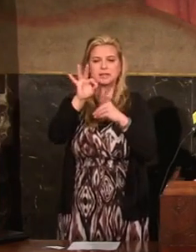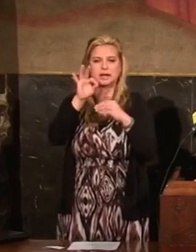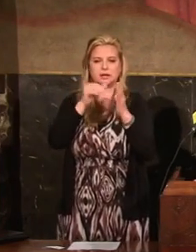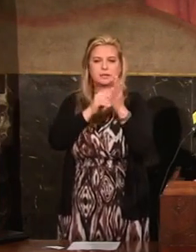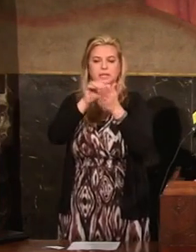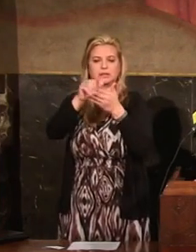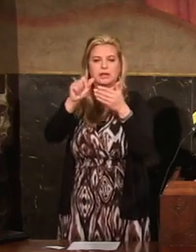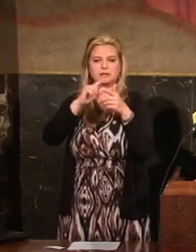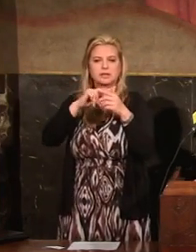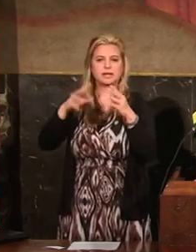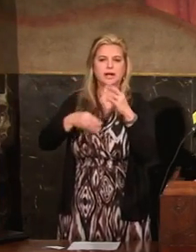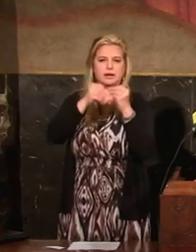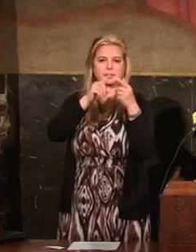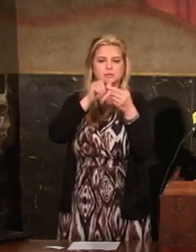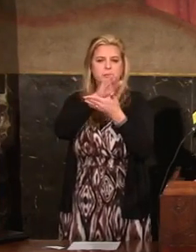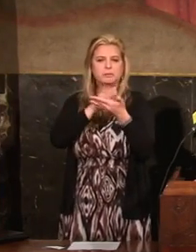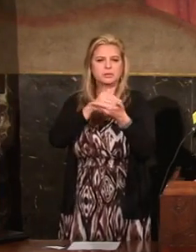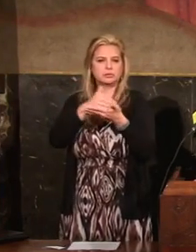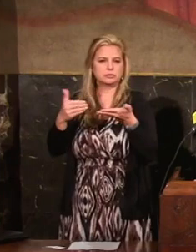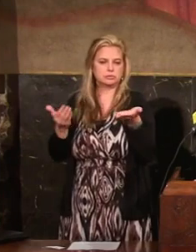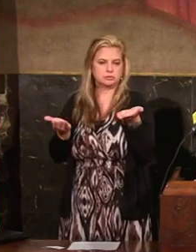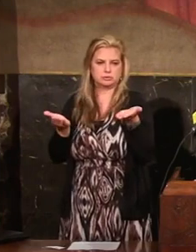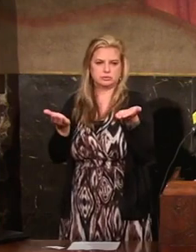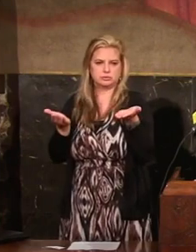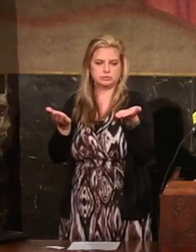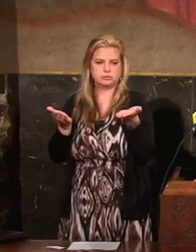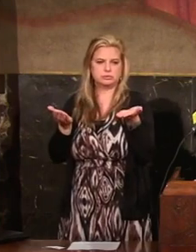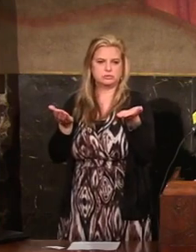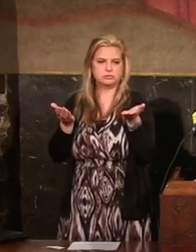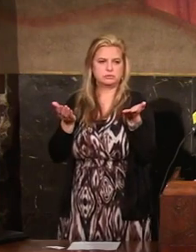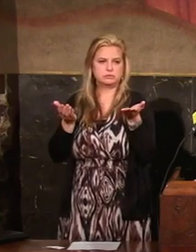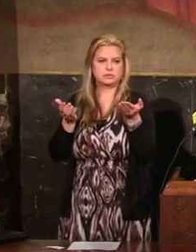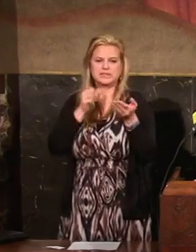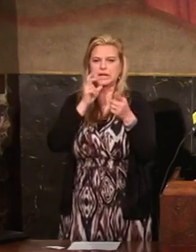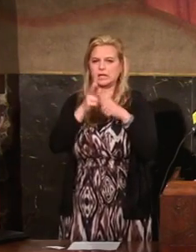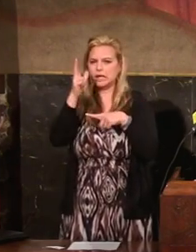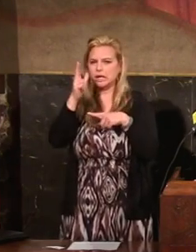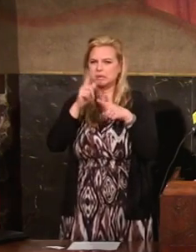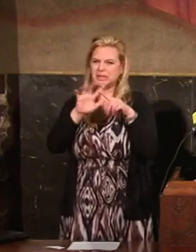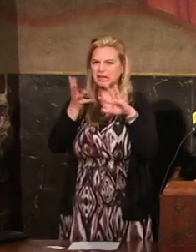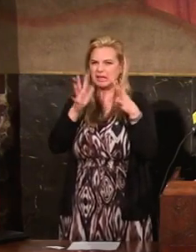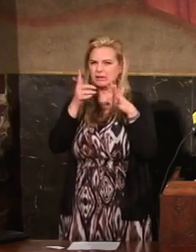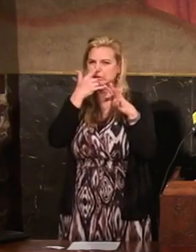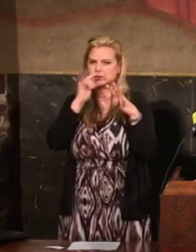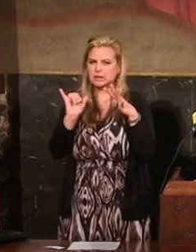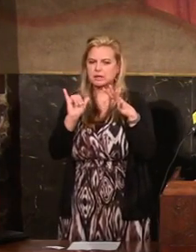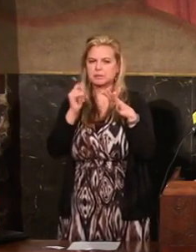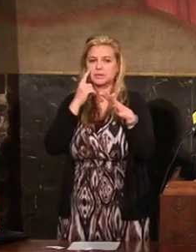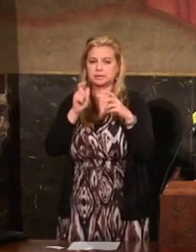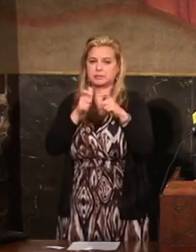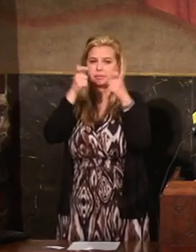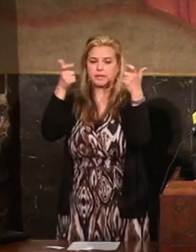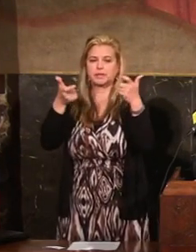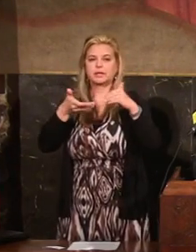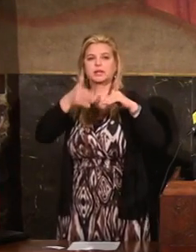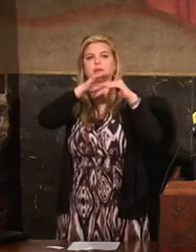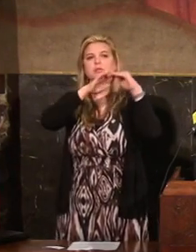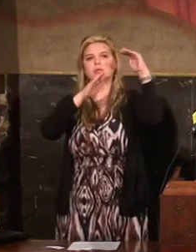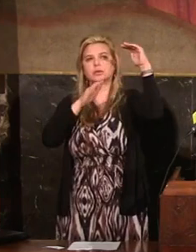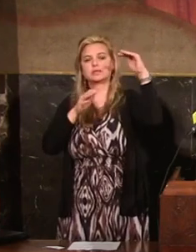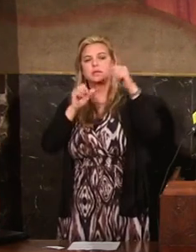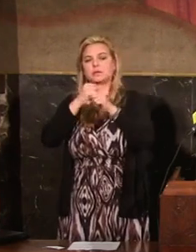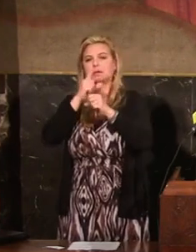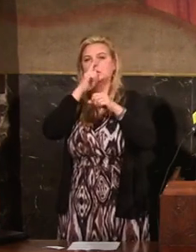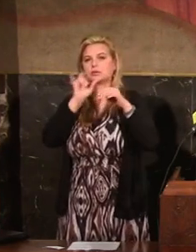to our budget. So, you know, it's kind of it's not a cut, but it kind of is a cut because those are big increases that it makes it look